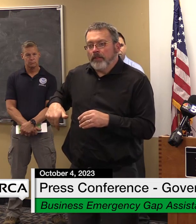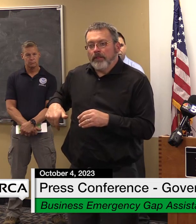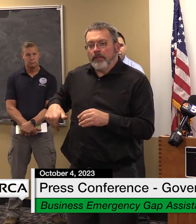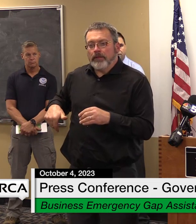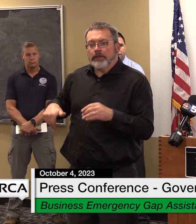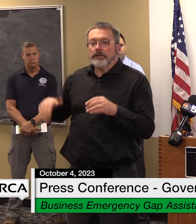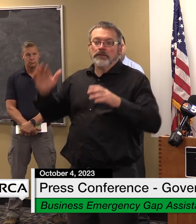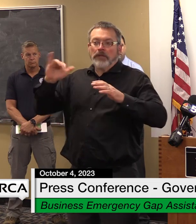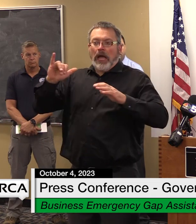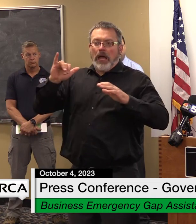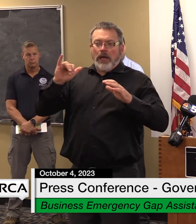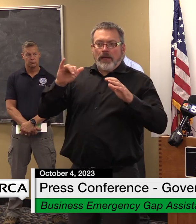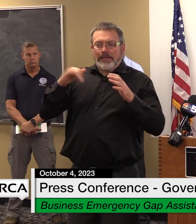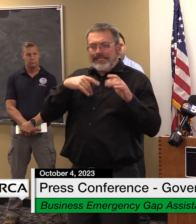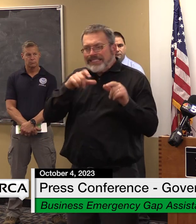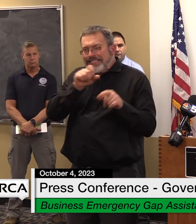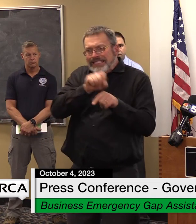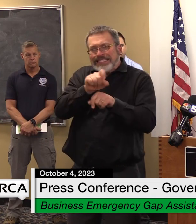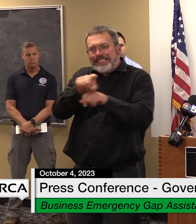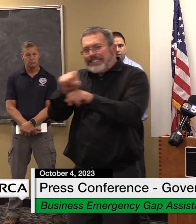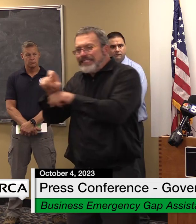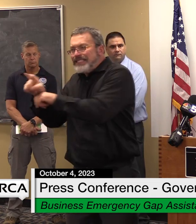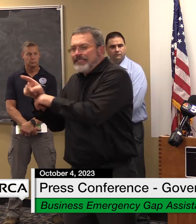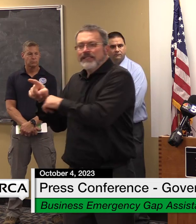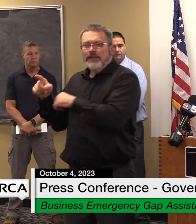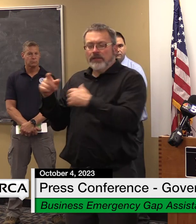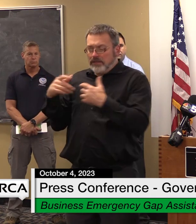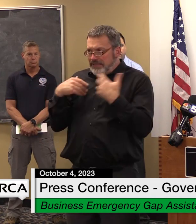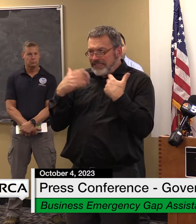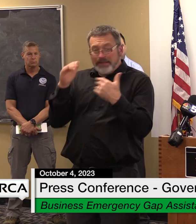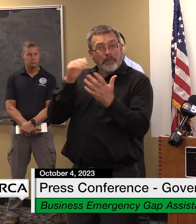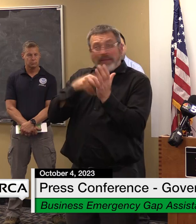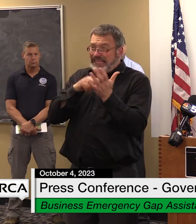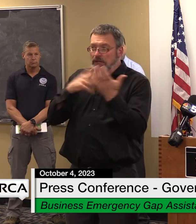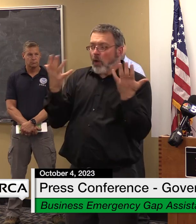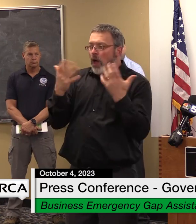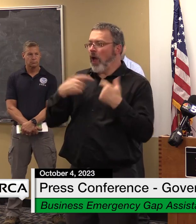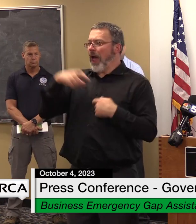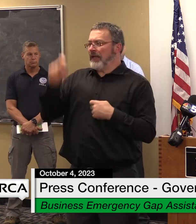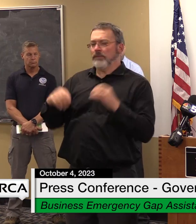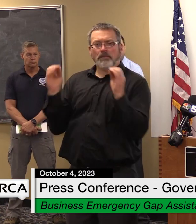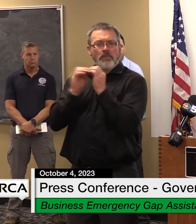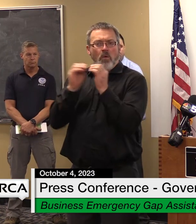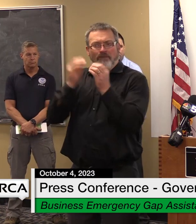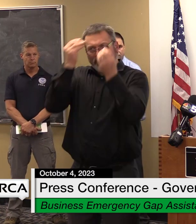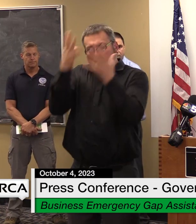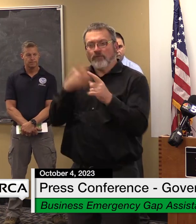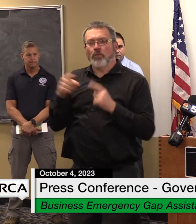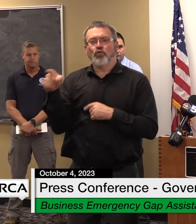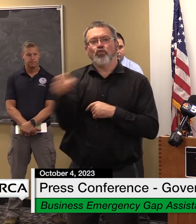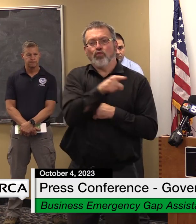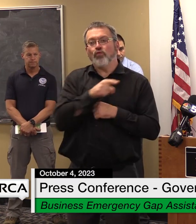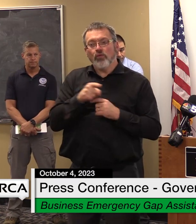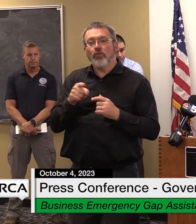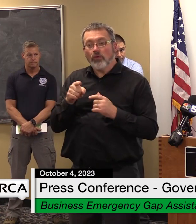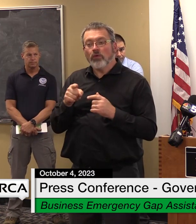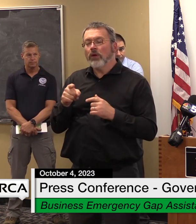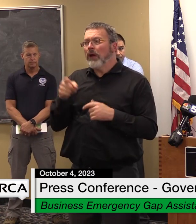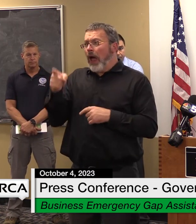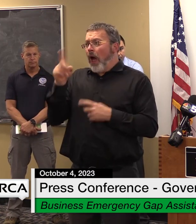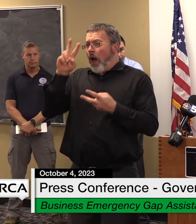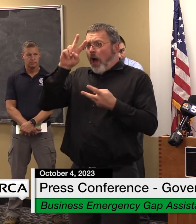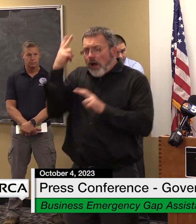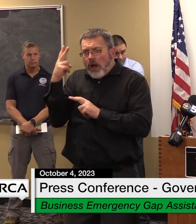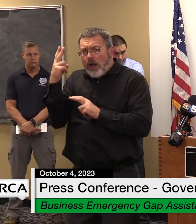over the last several weeks about what is wrong with the application, why it's incomplete. But if there's any misunderstanding or lack of